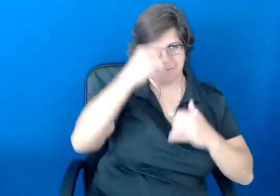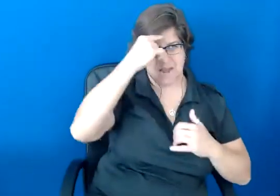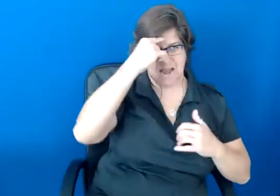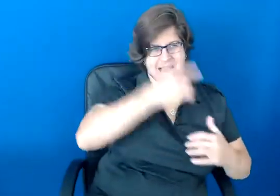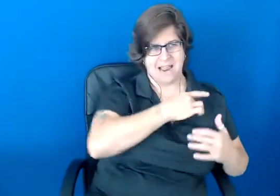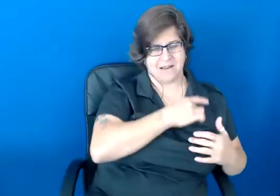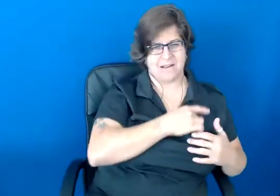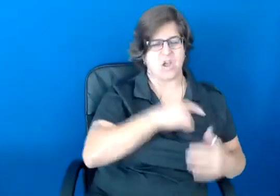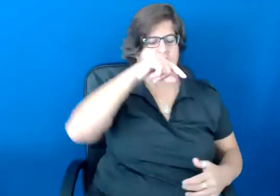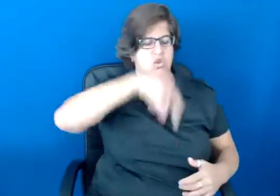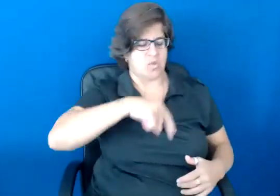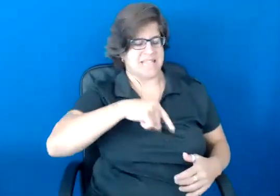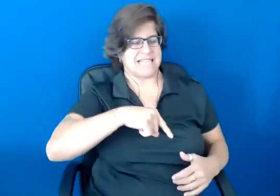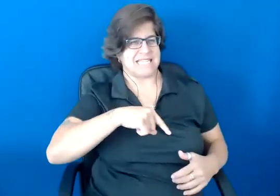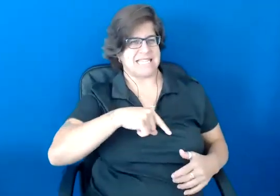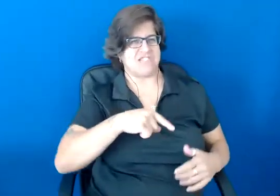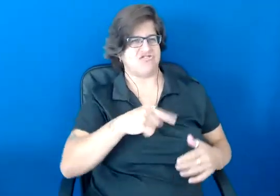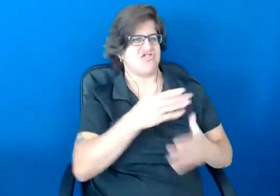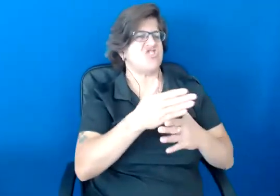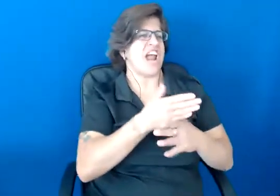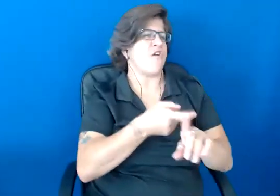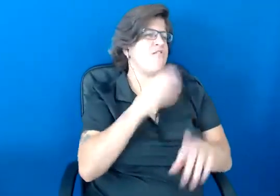particular share from Bill has always been,